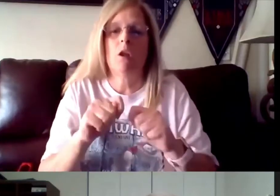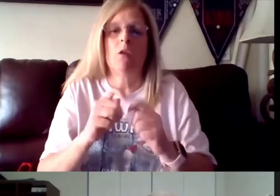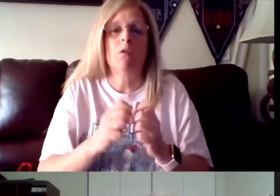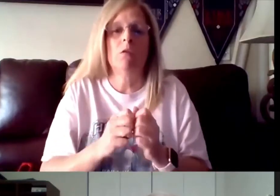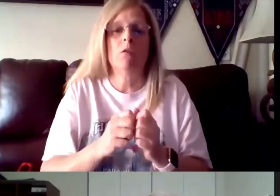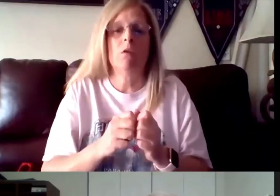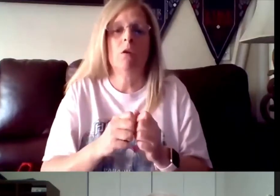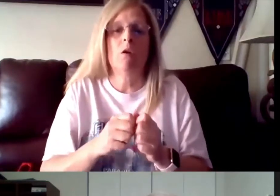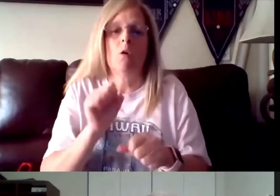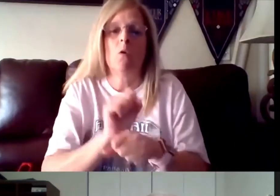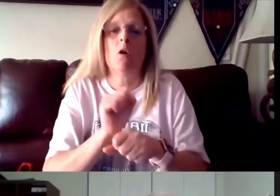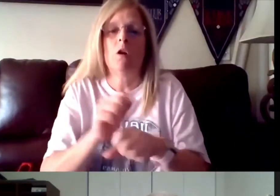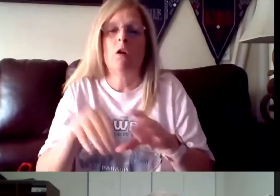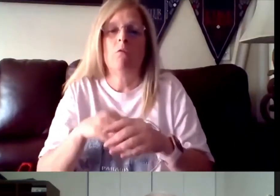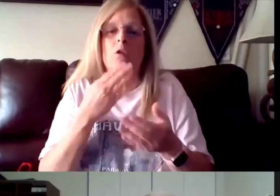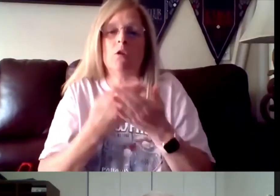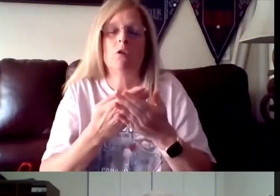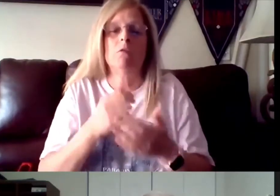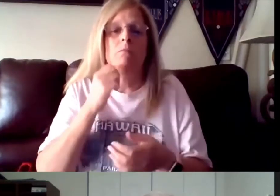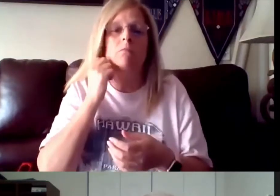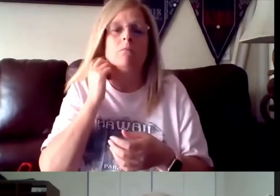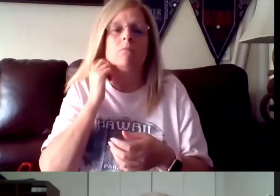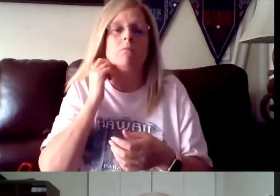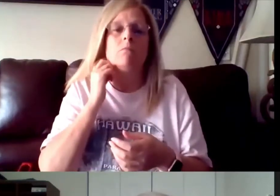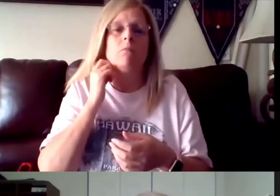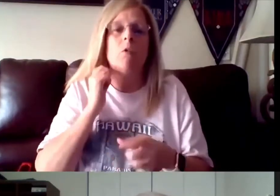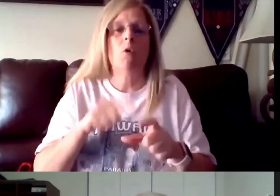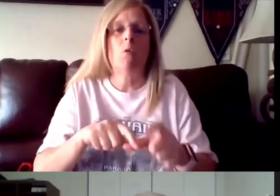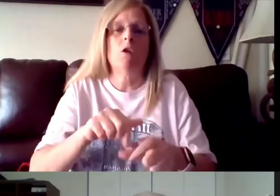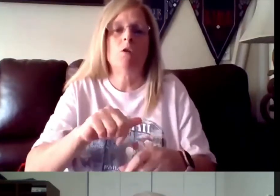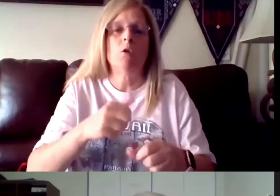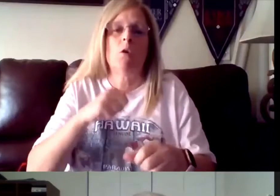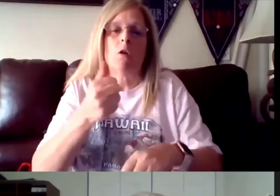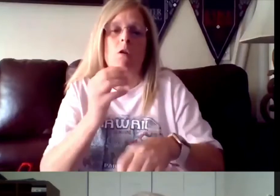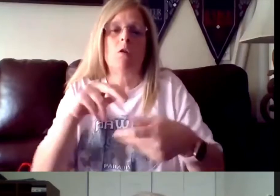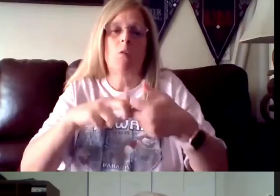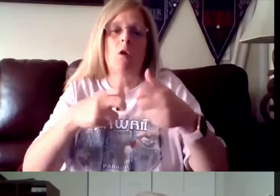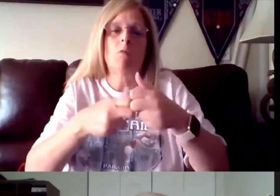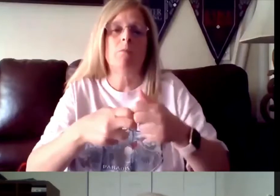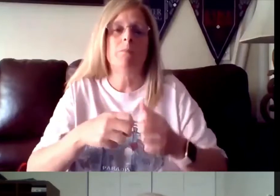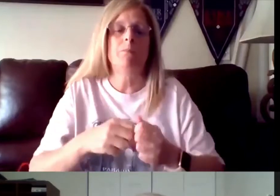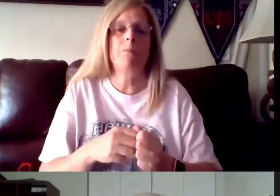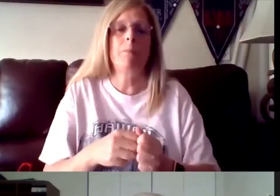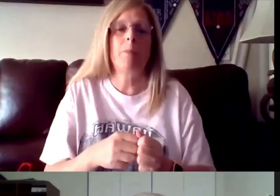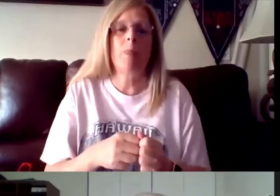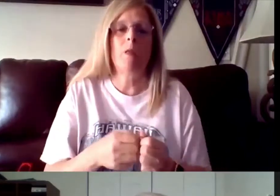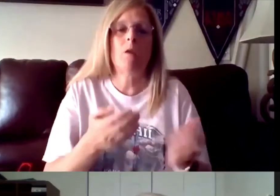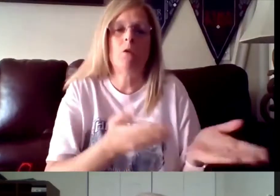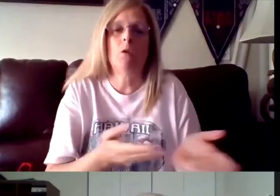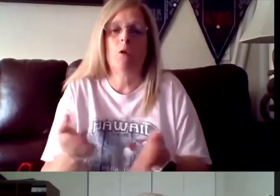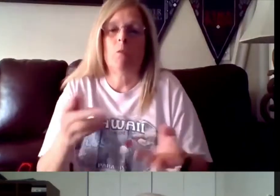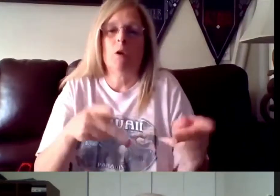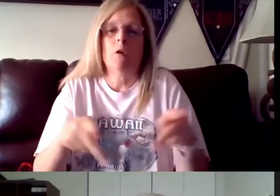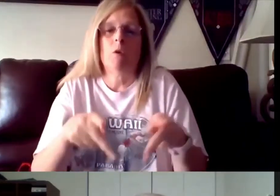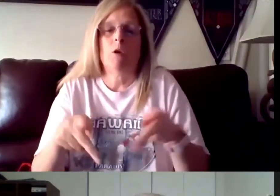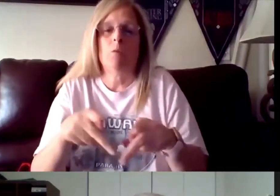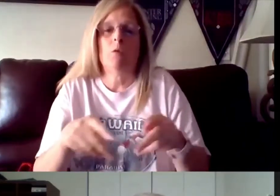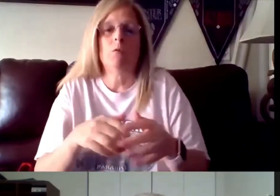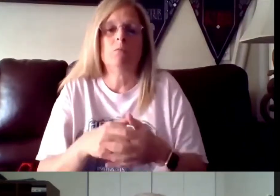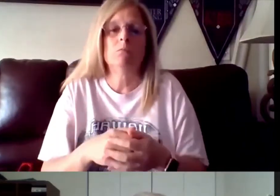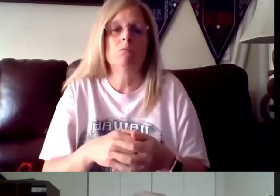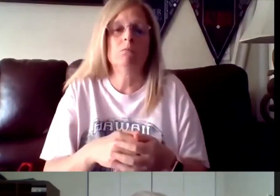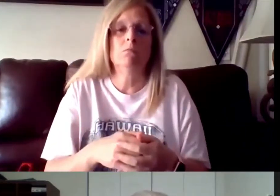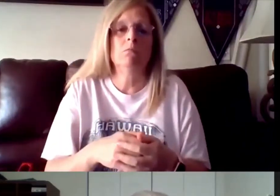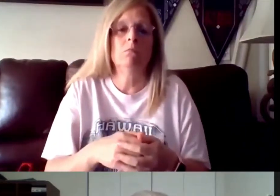very, very well. Well, we ran into another problem. You can bring in people, and if